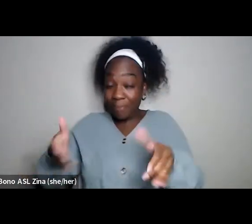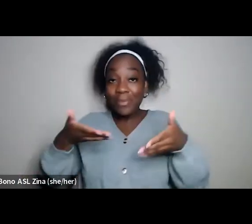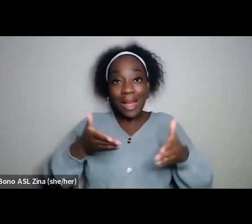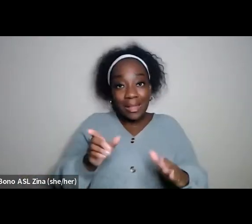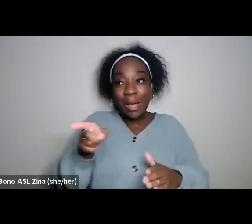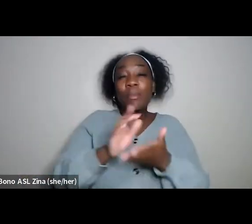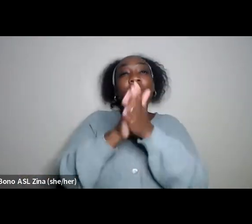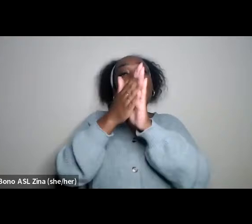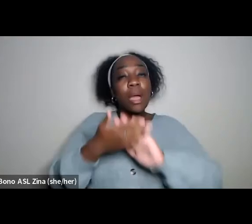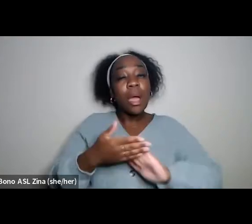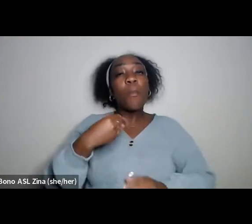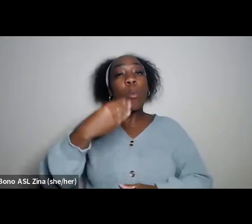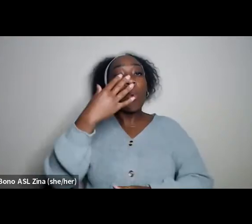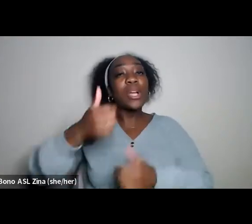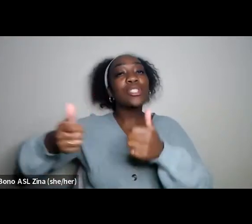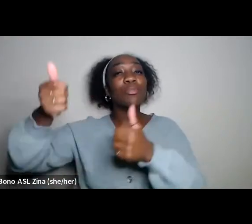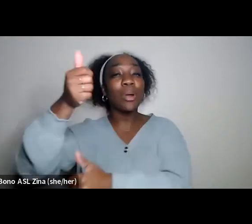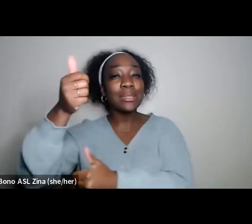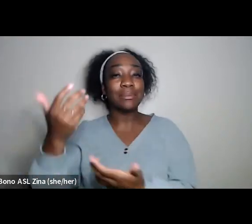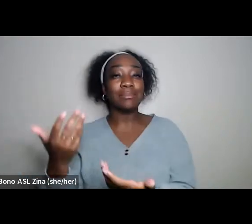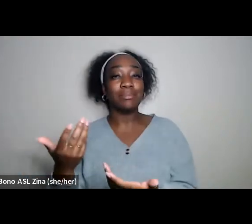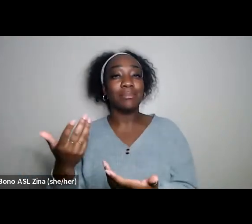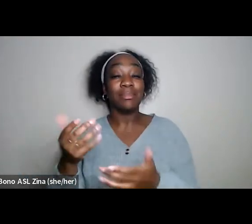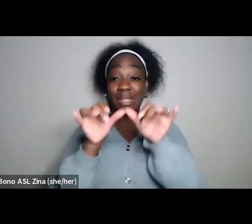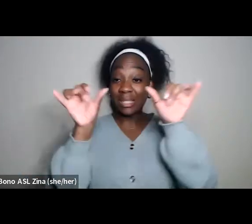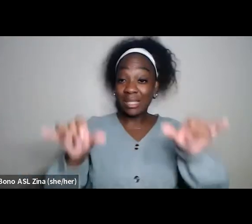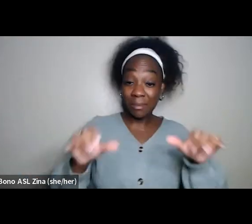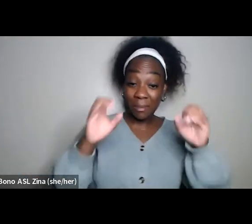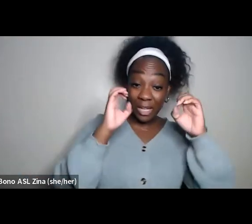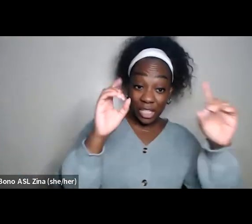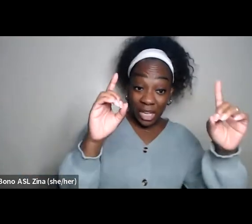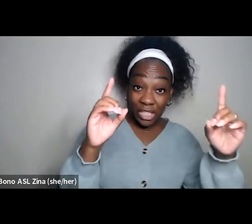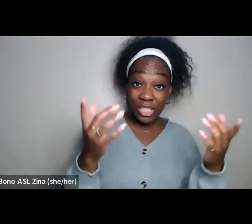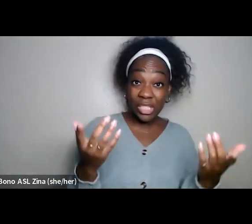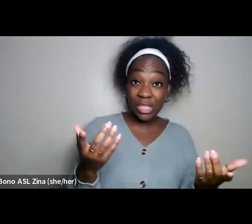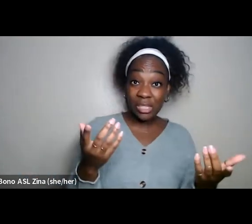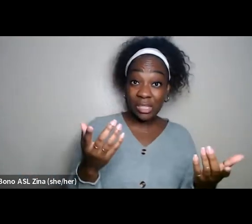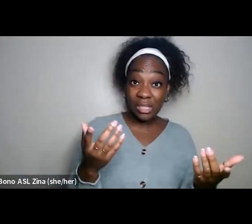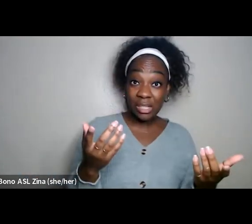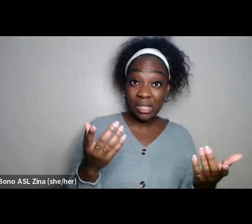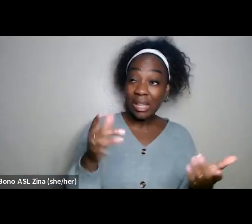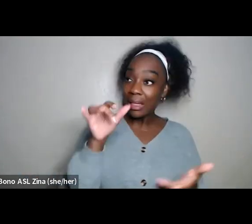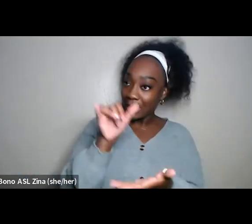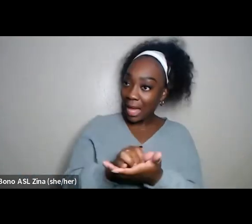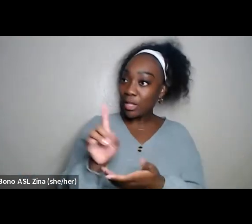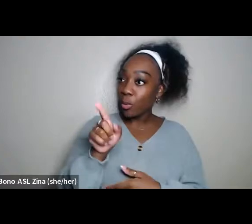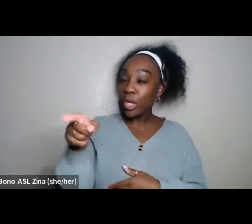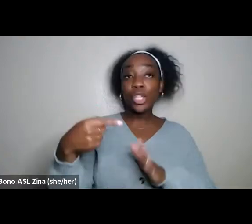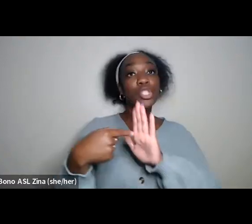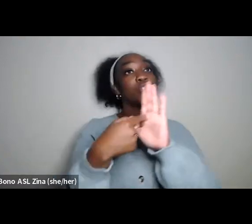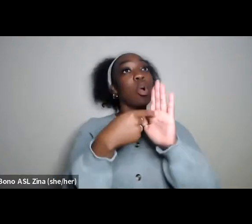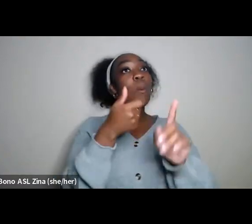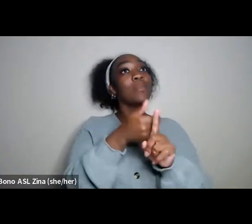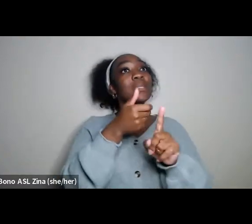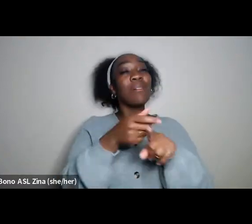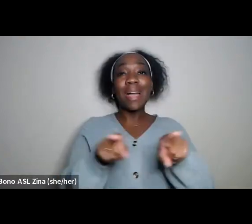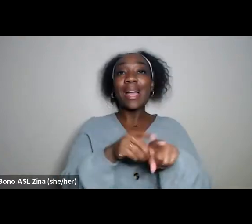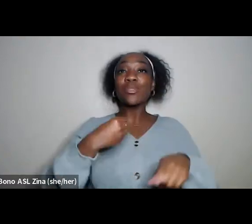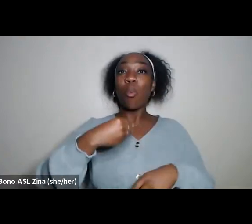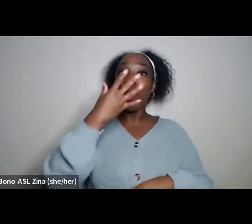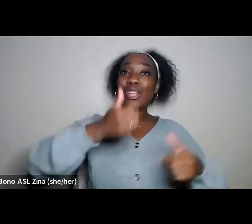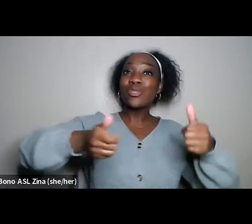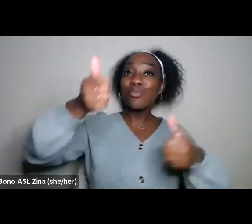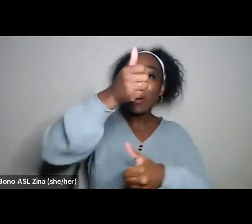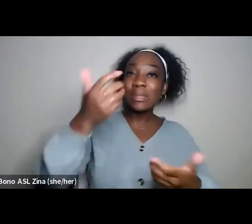supremacist. From the system of education, where he revealed himself as a white supremacist, from his family